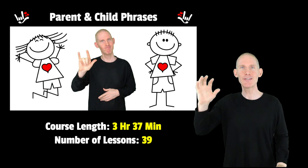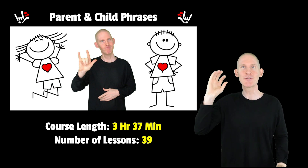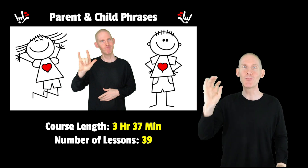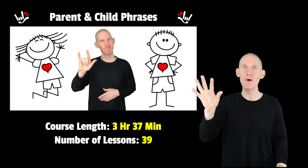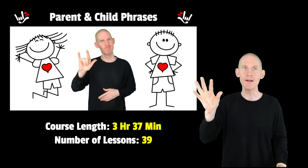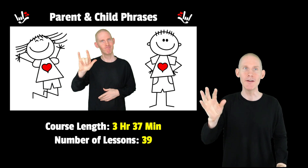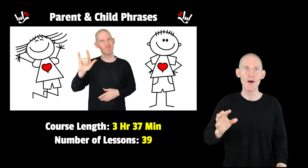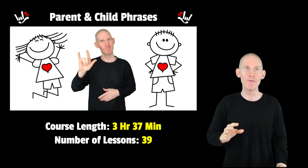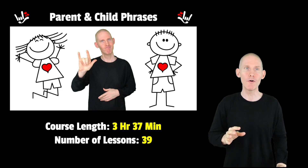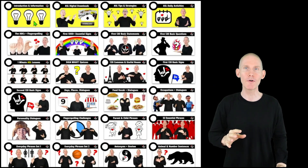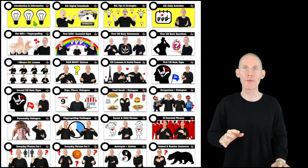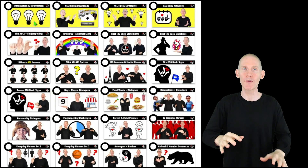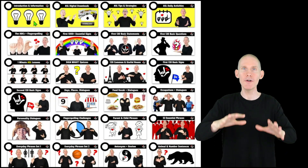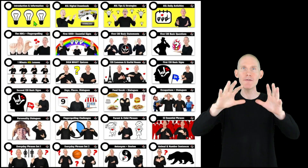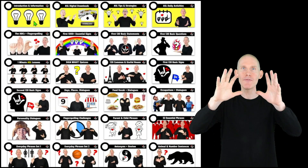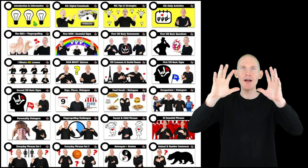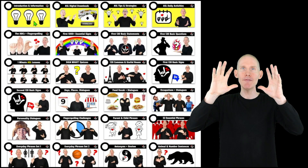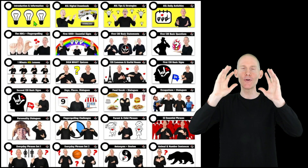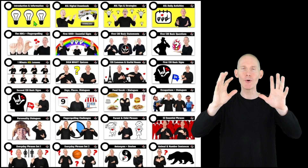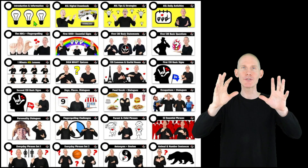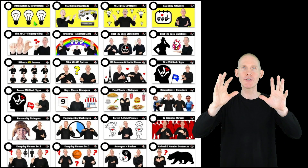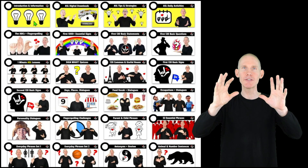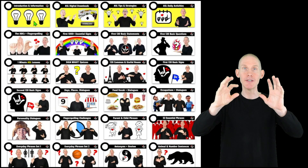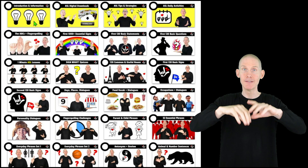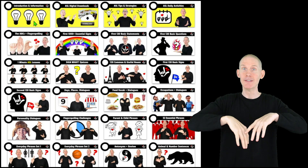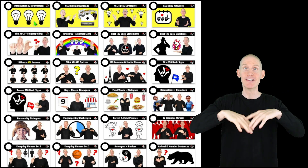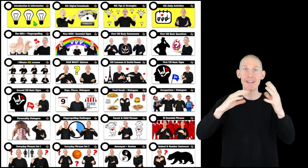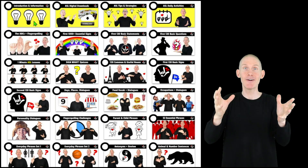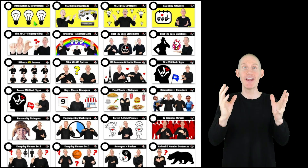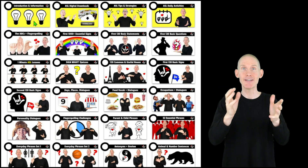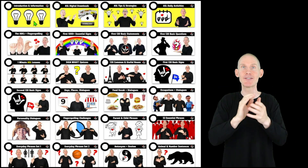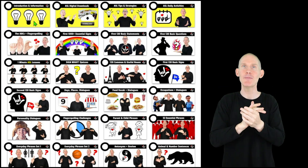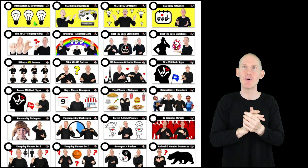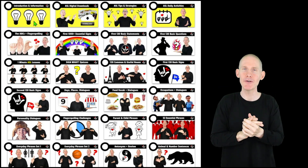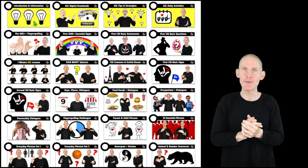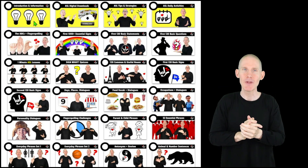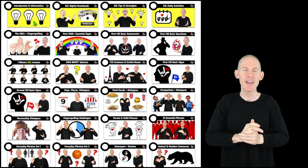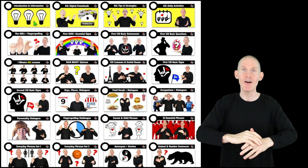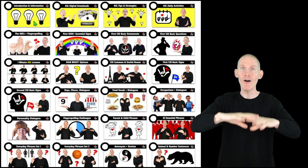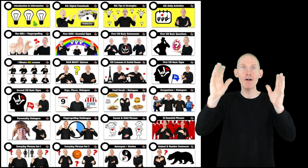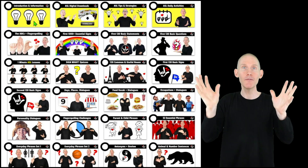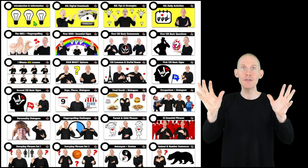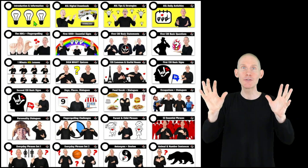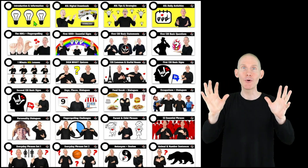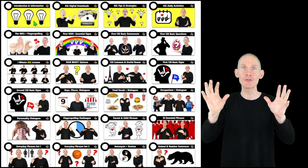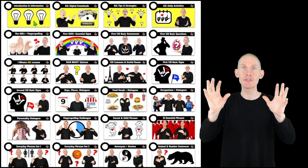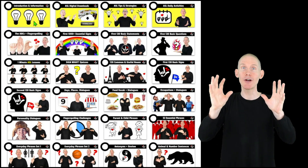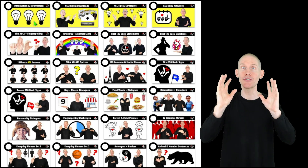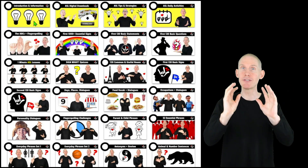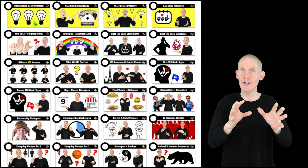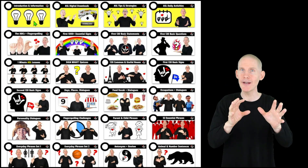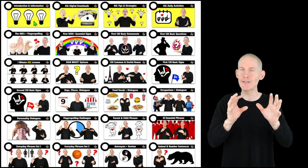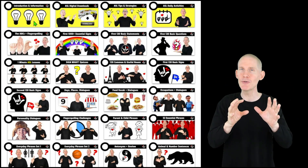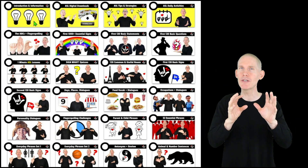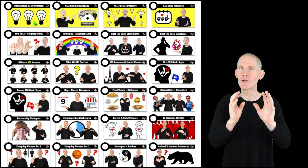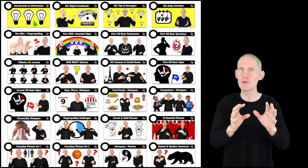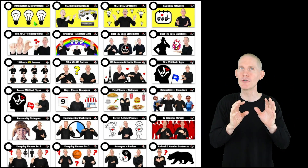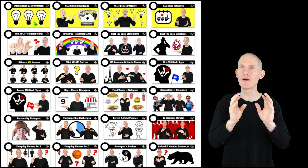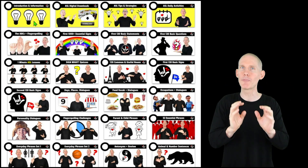is one of over 35 courses in our ASL bundle. And all of these courses are designed to include